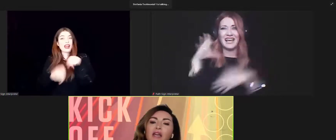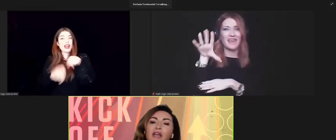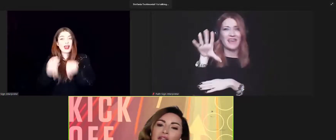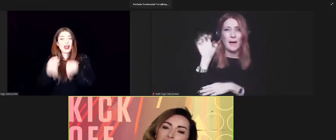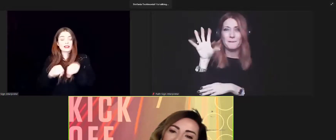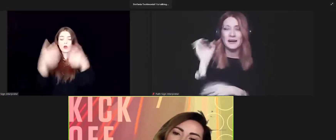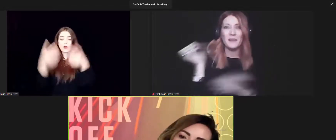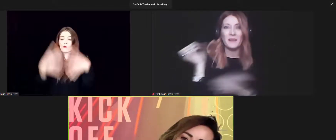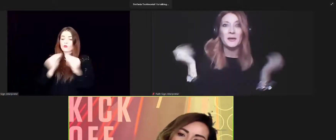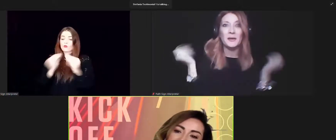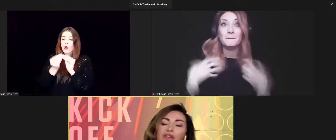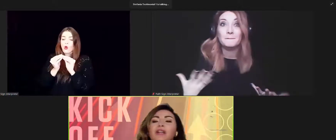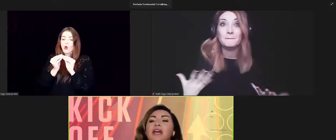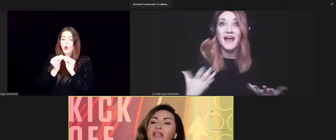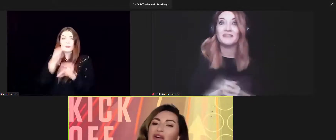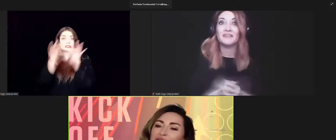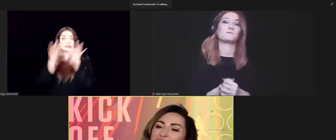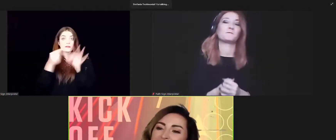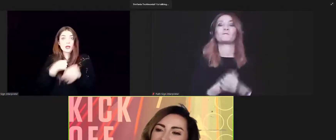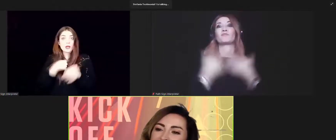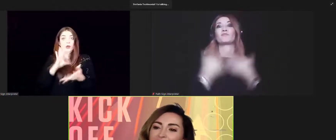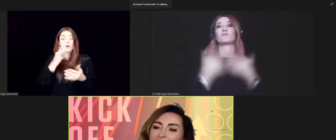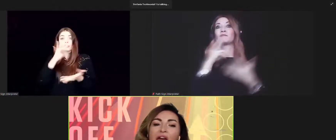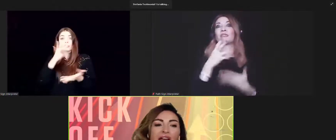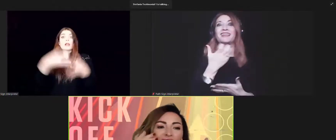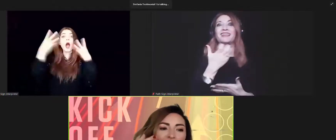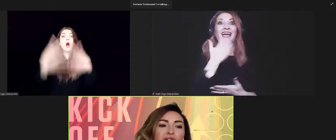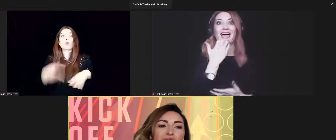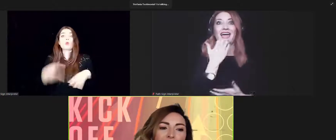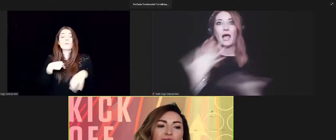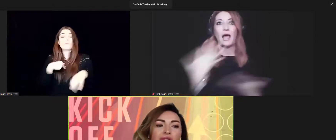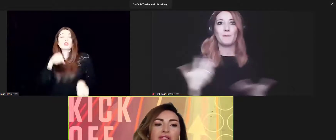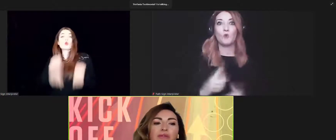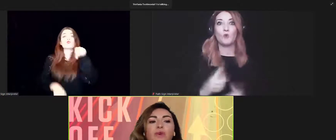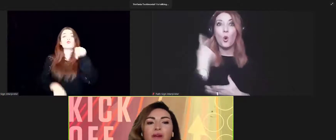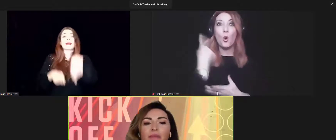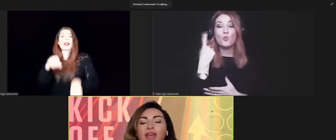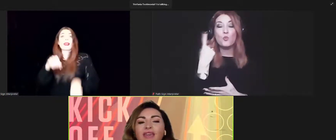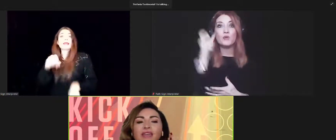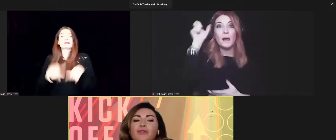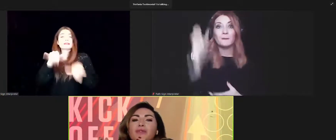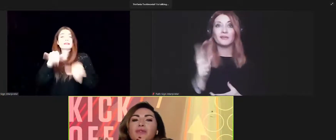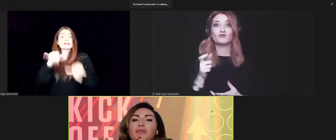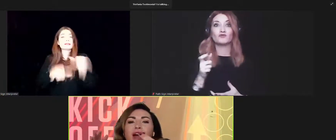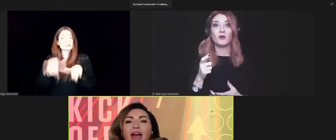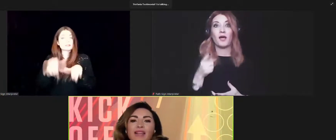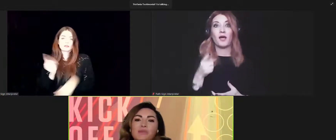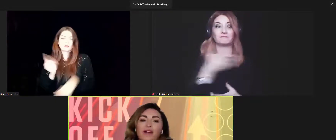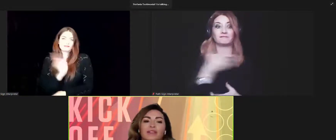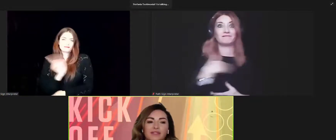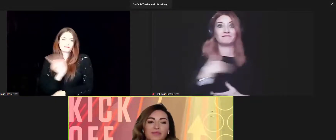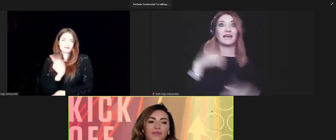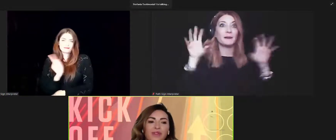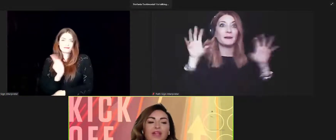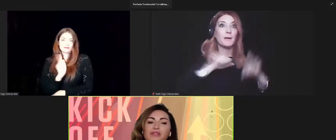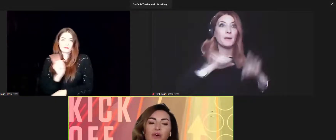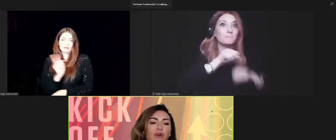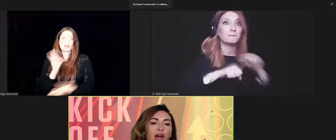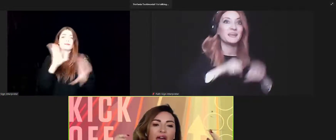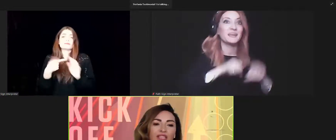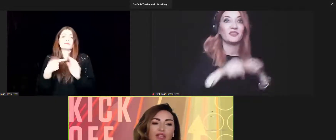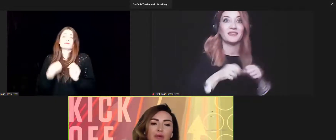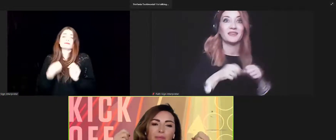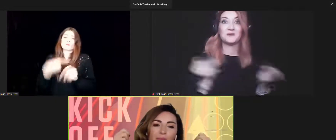cycling, in a whole condition, in a whole season, and the whole roads will make you experts.